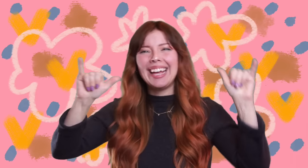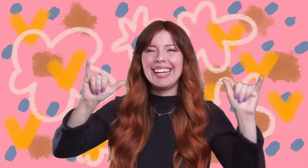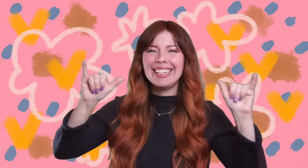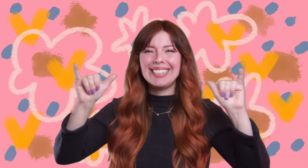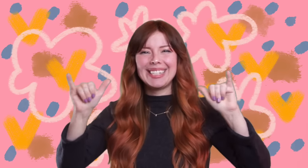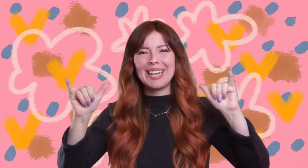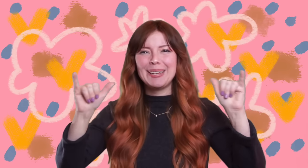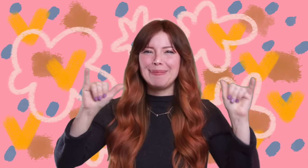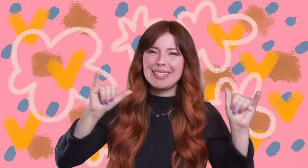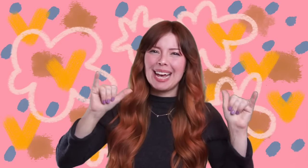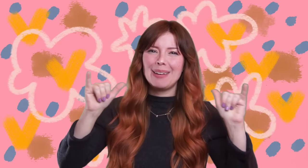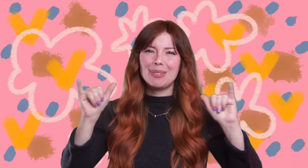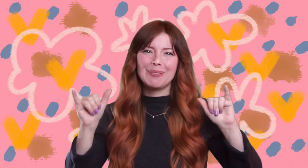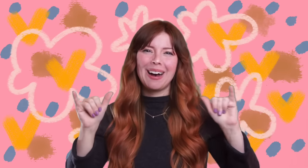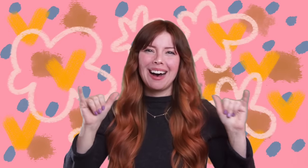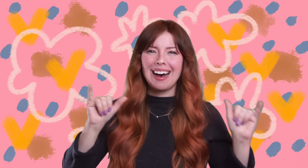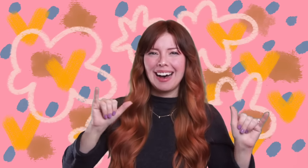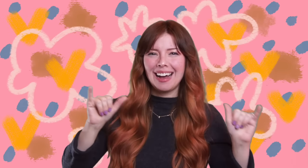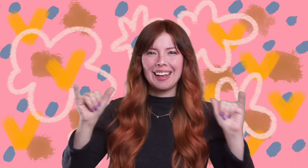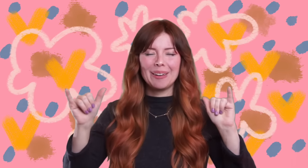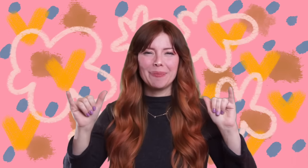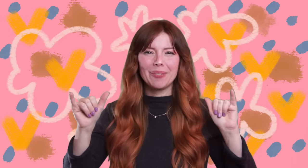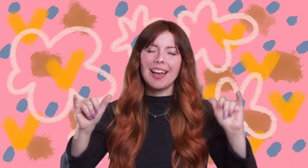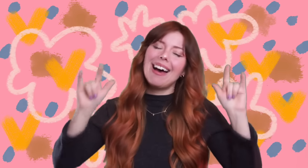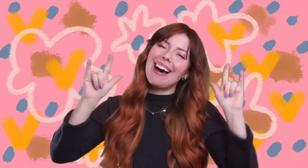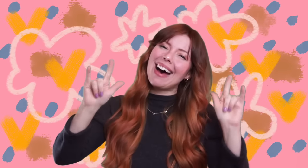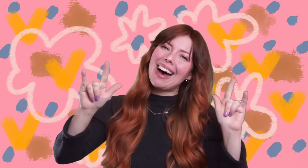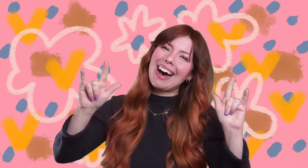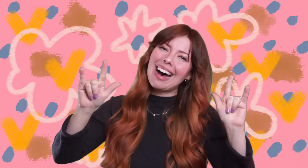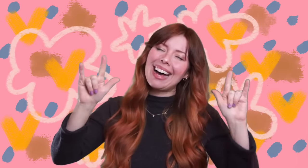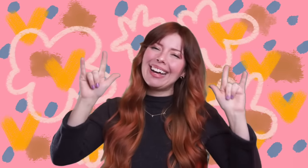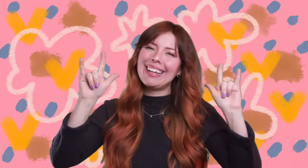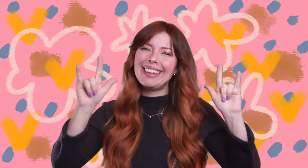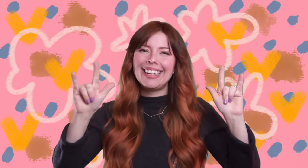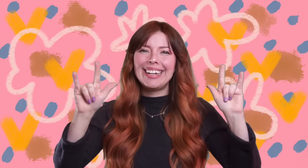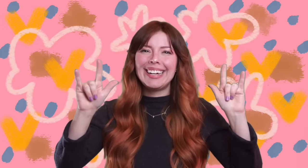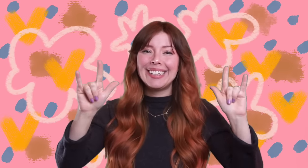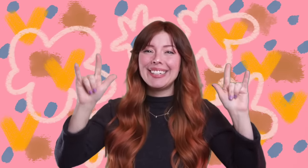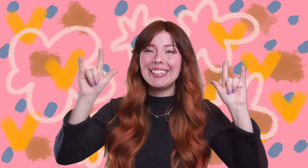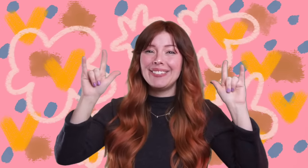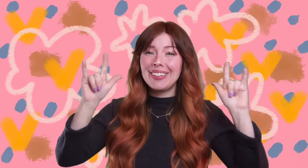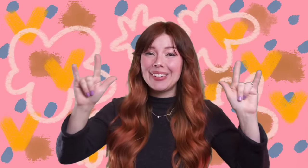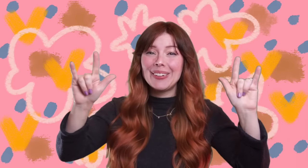And sometimes Y. I love you